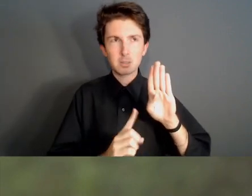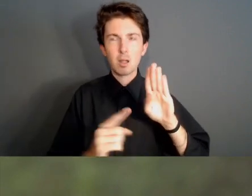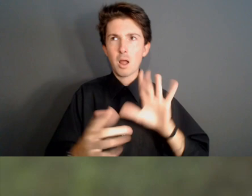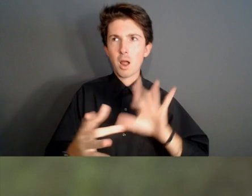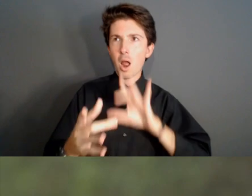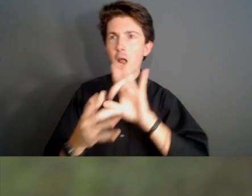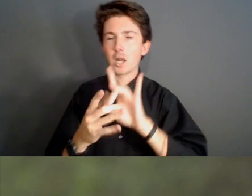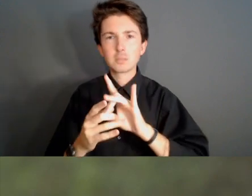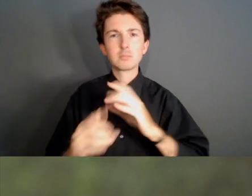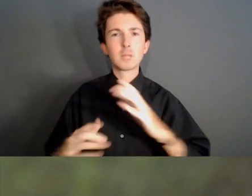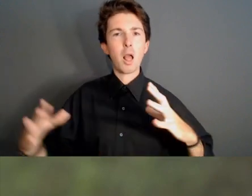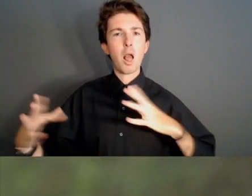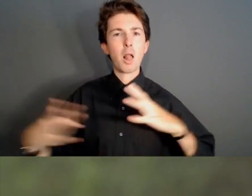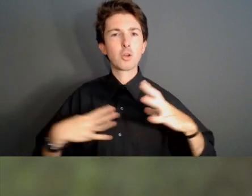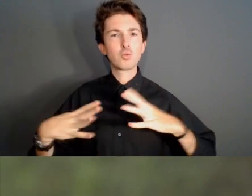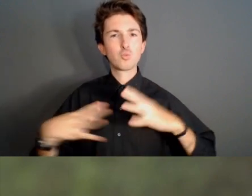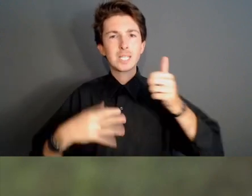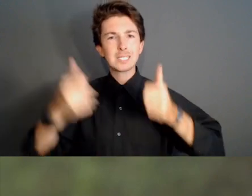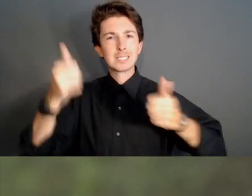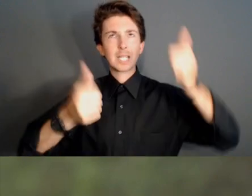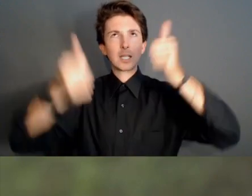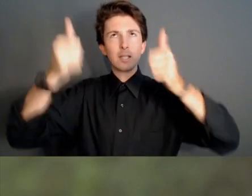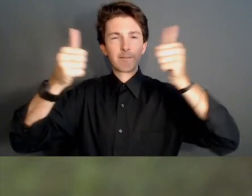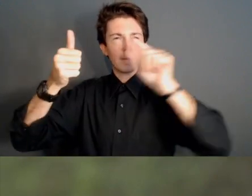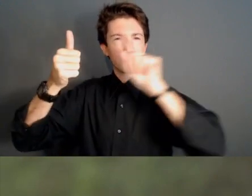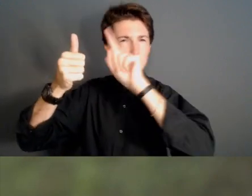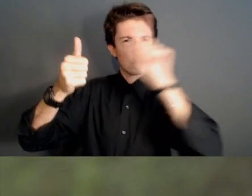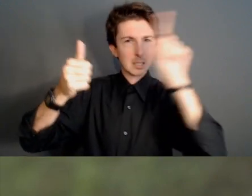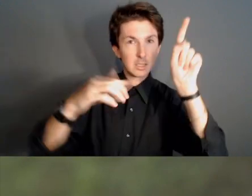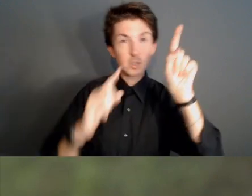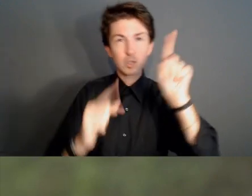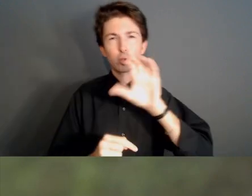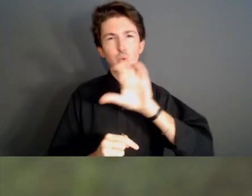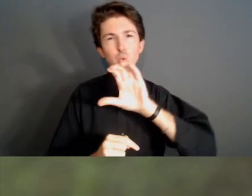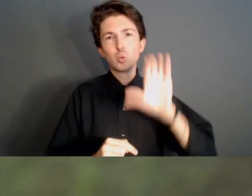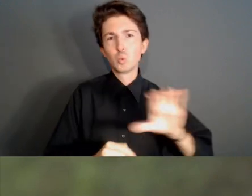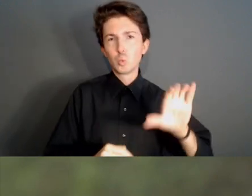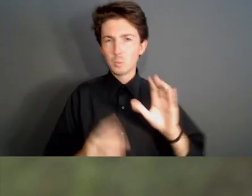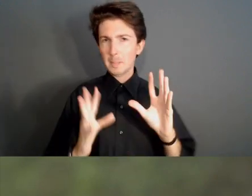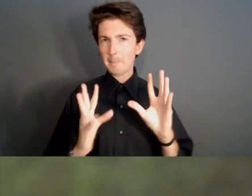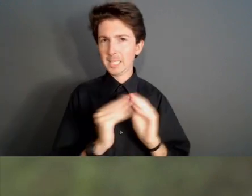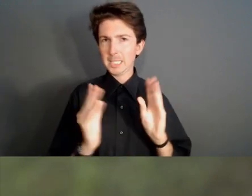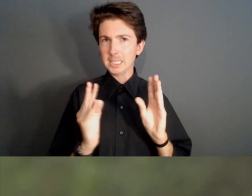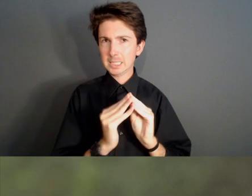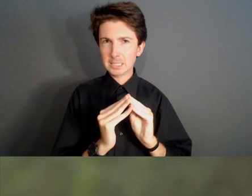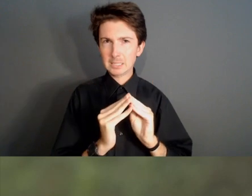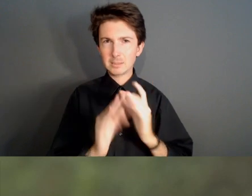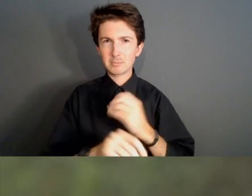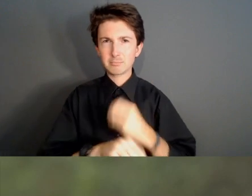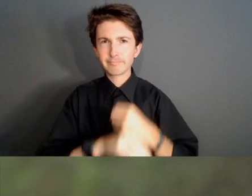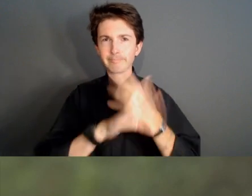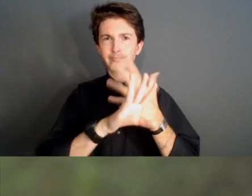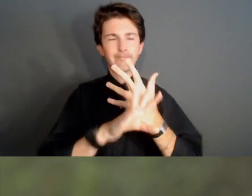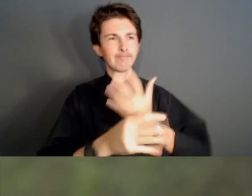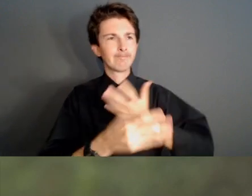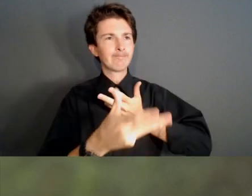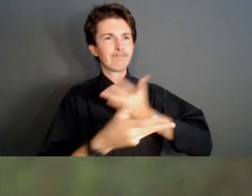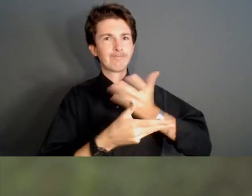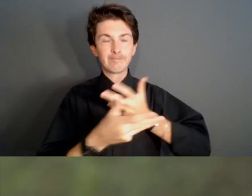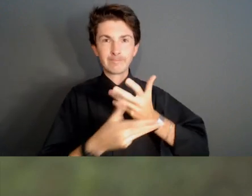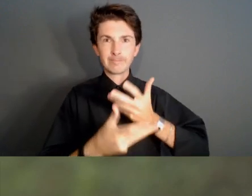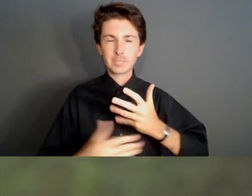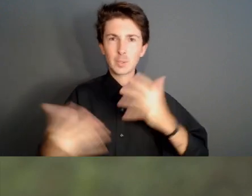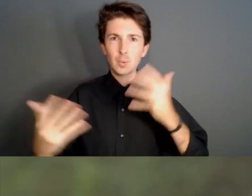an opportunity to connect with Hollywood execs in very intimate Zoom meetings, in my